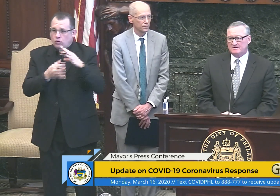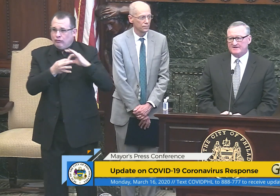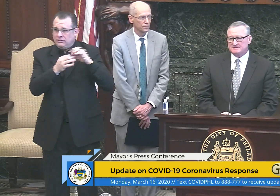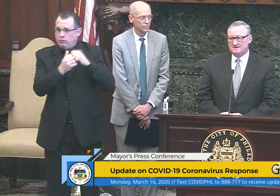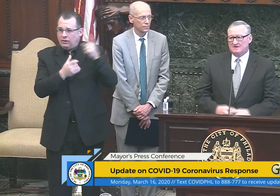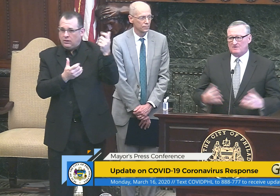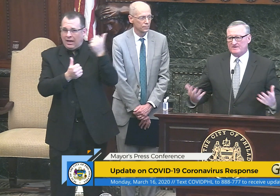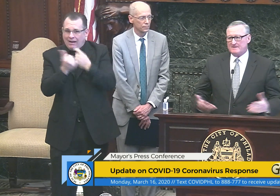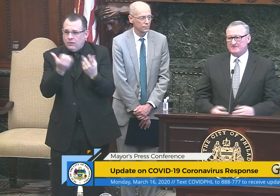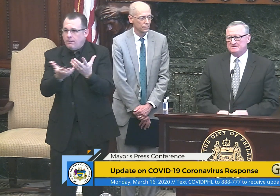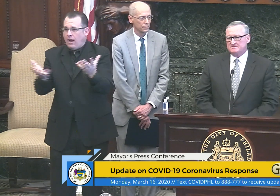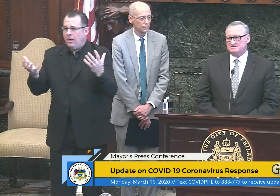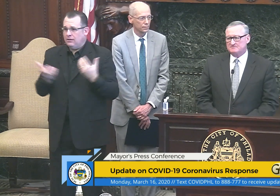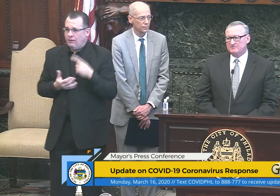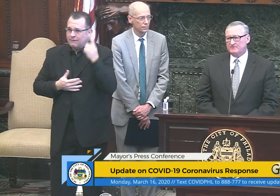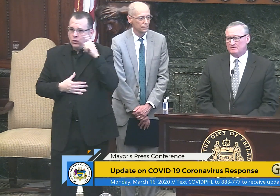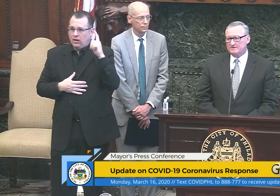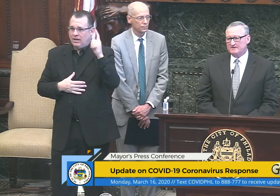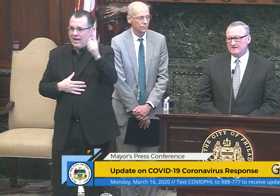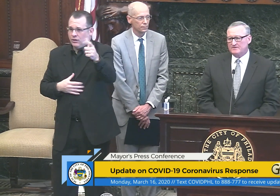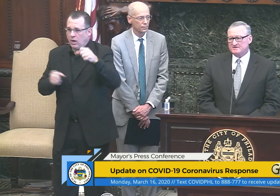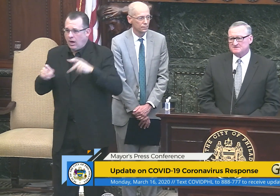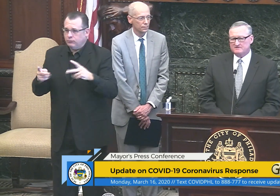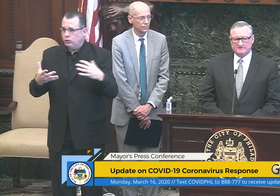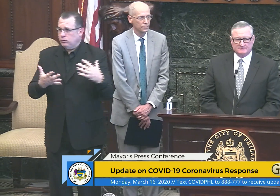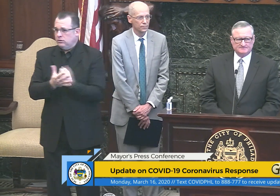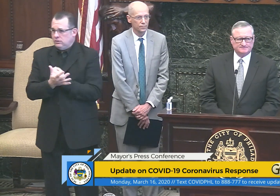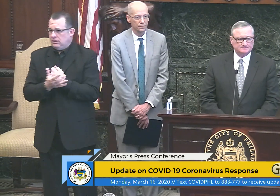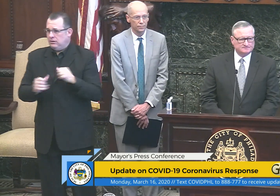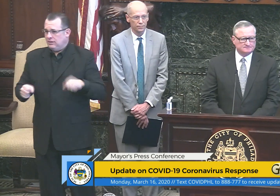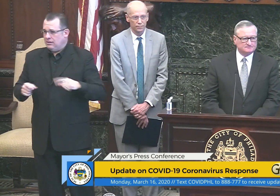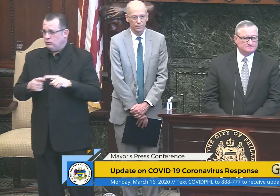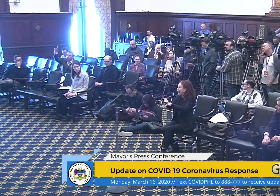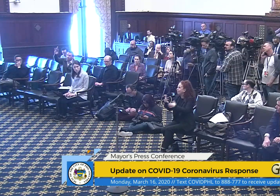we can utilize all the opportunities to move forward when this is over.